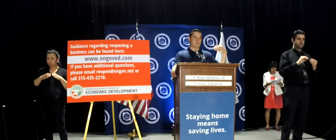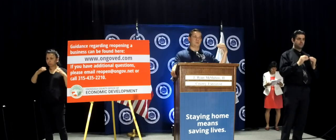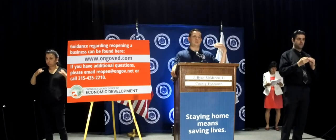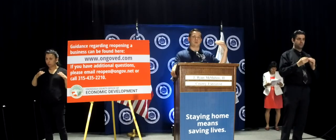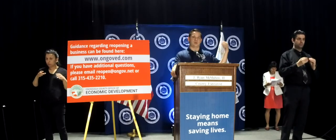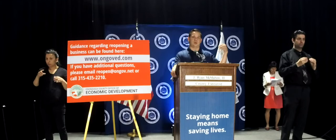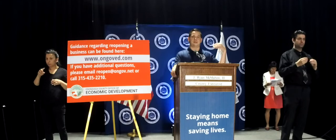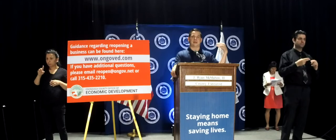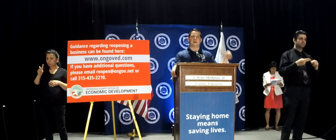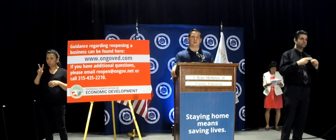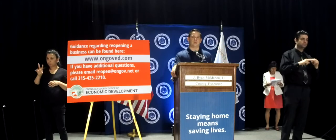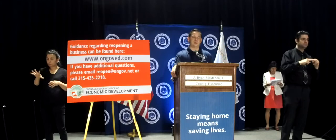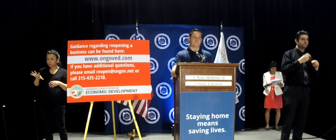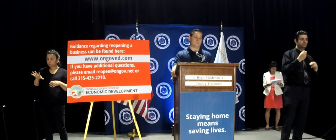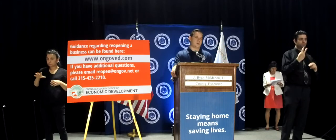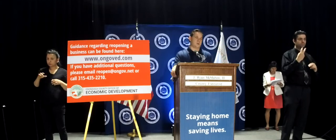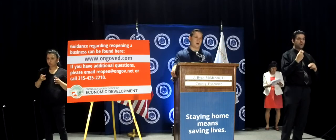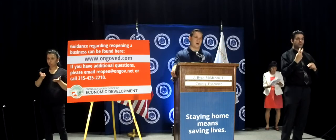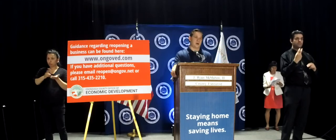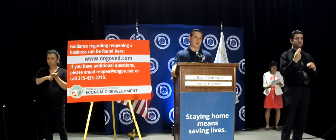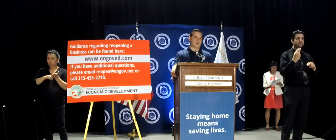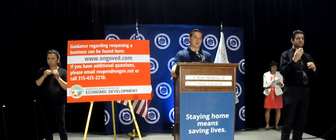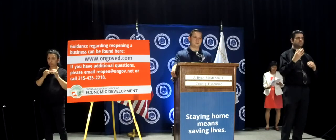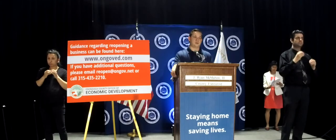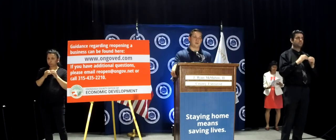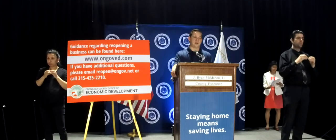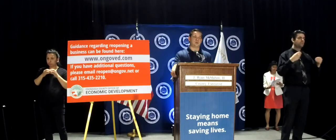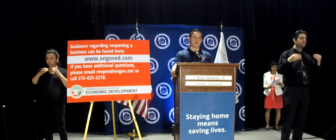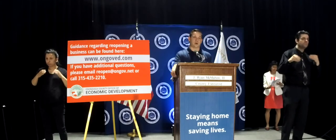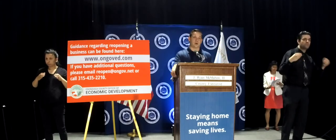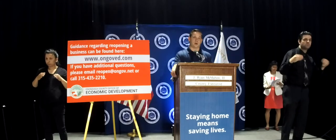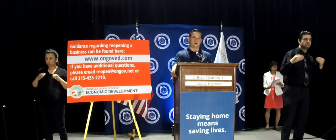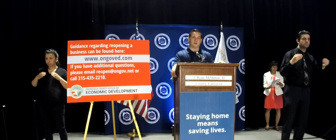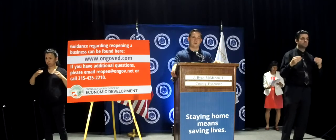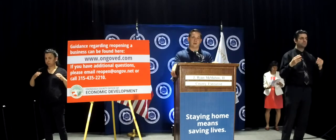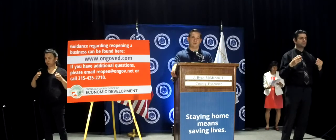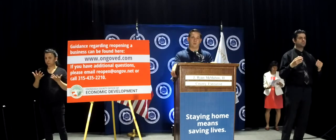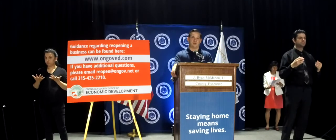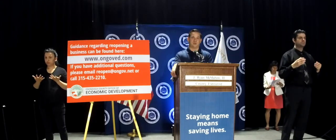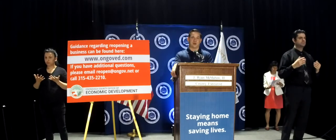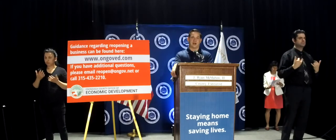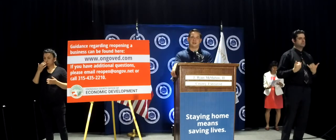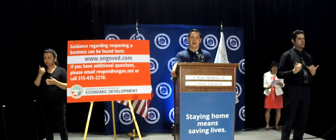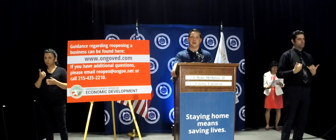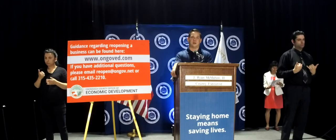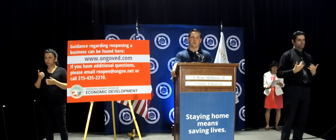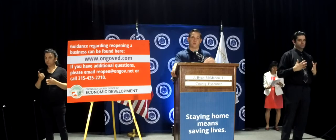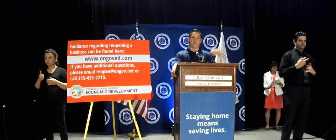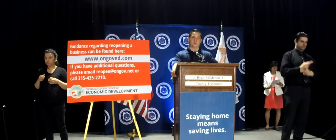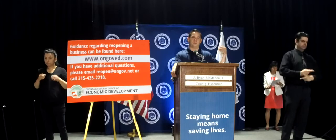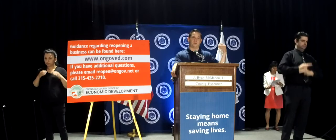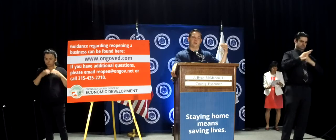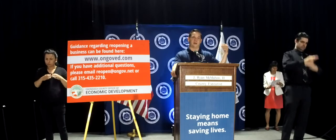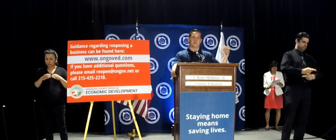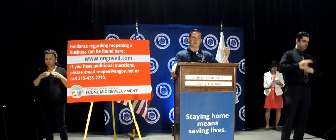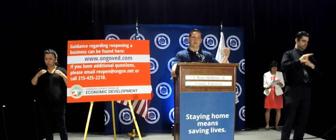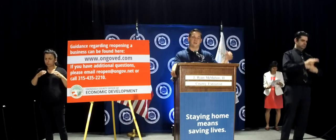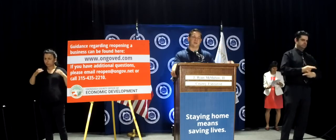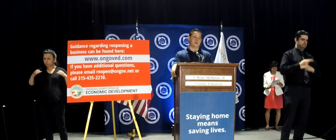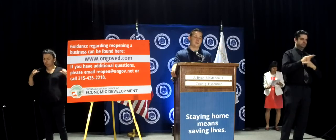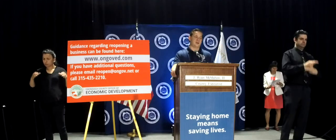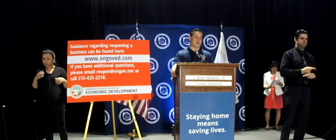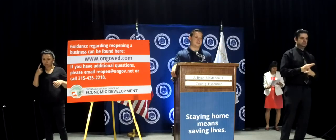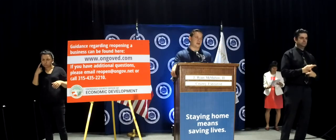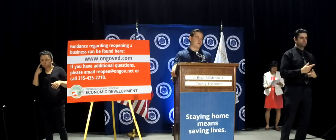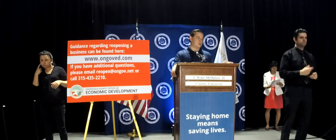Maybe you increase that a little bit, and so that you learn and track data with more people being allowed to be